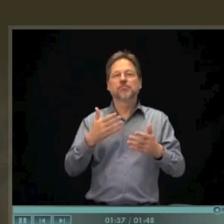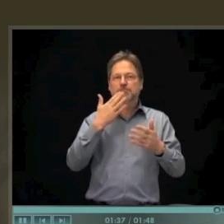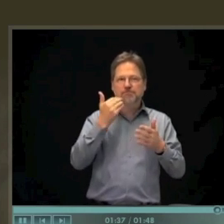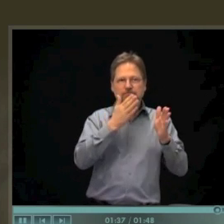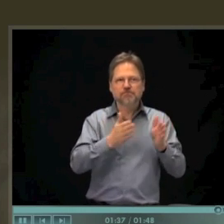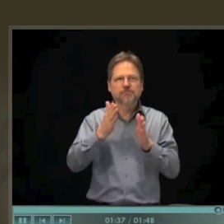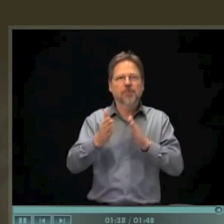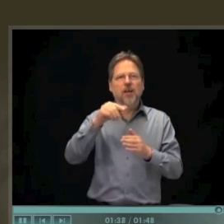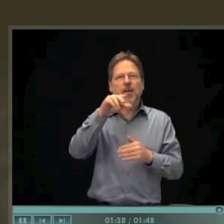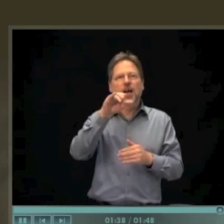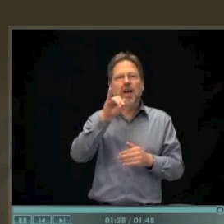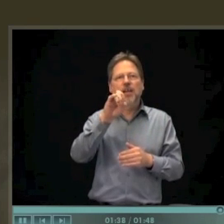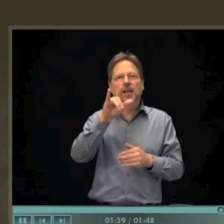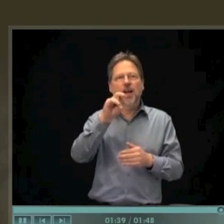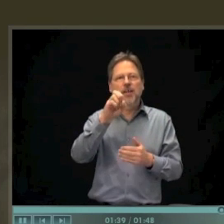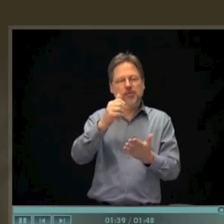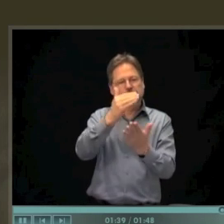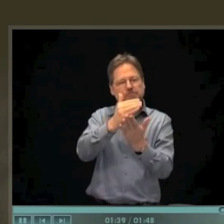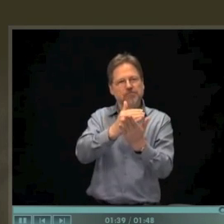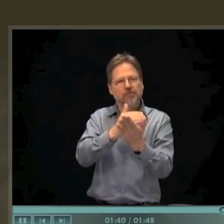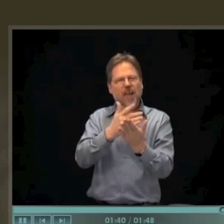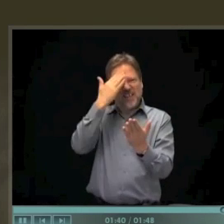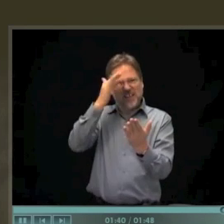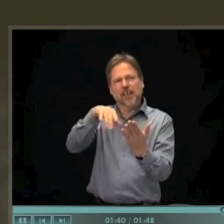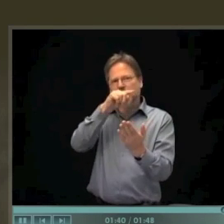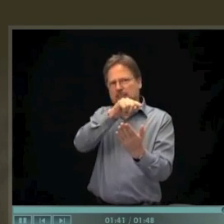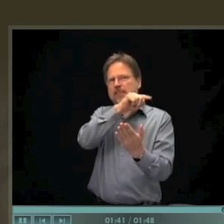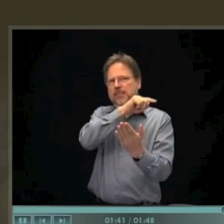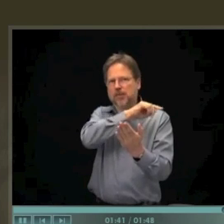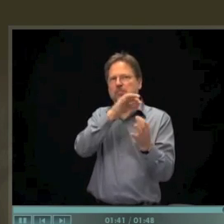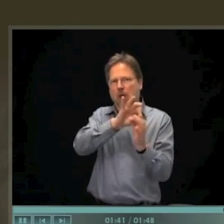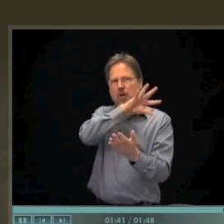people reanalyze what they think a sign means and where it came from.